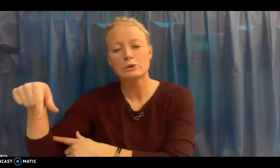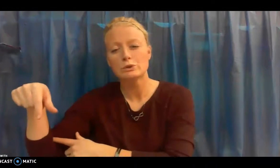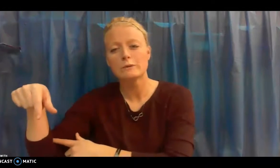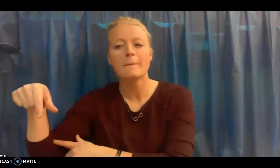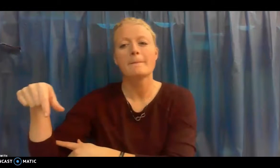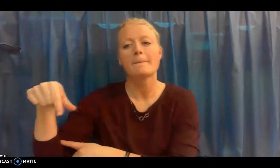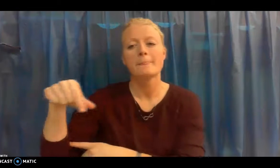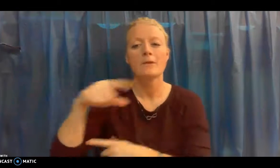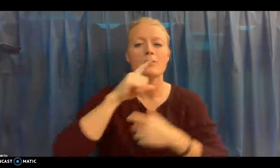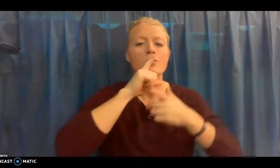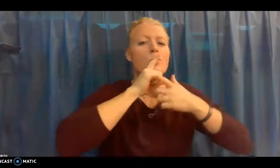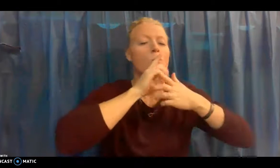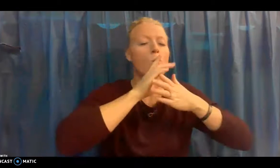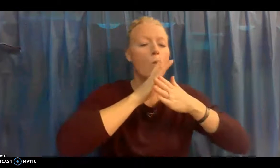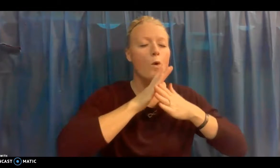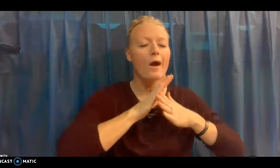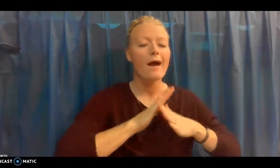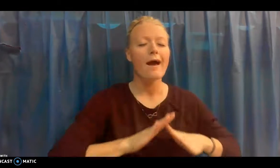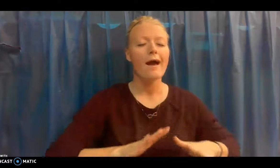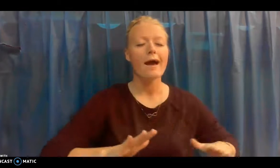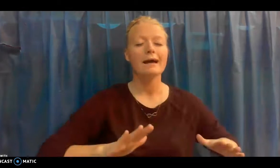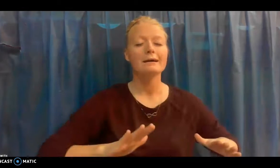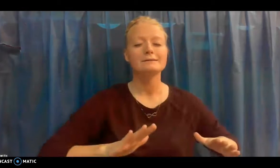Q is for quiet.